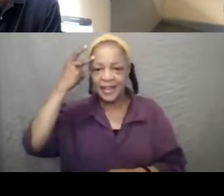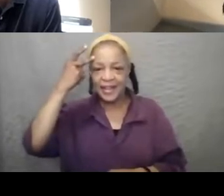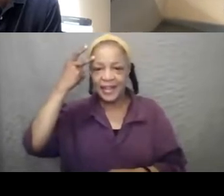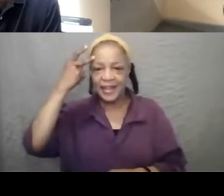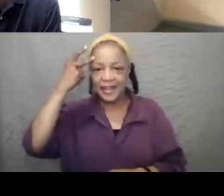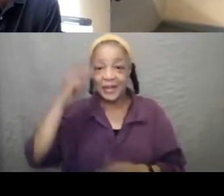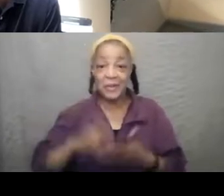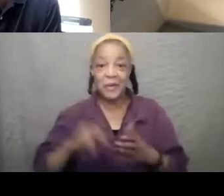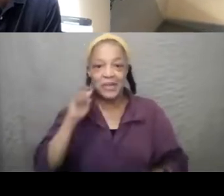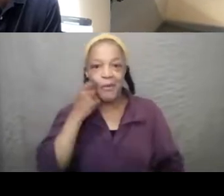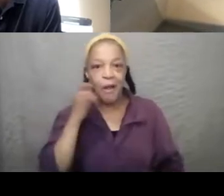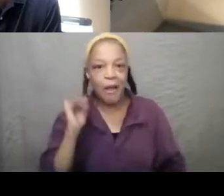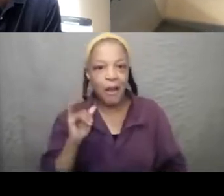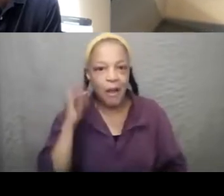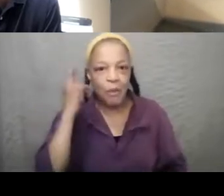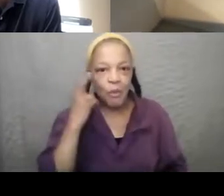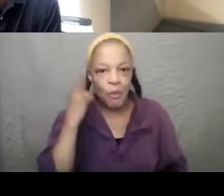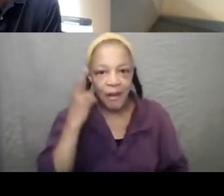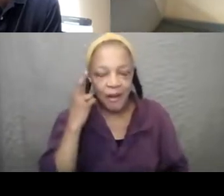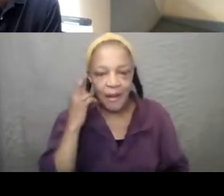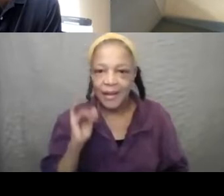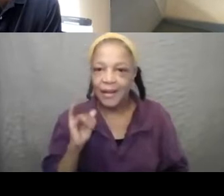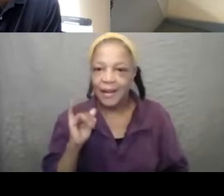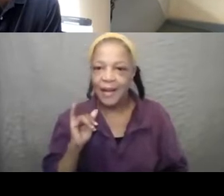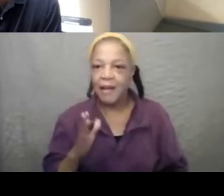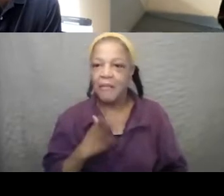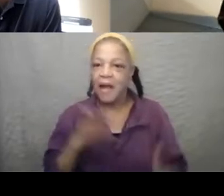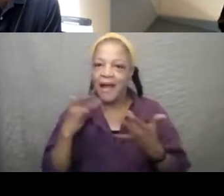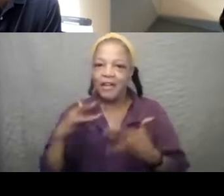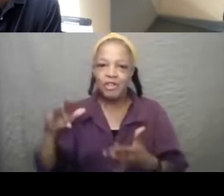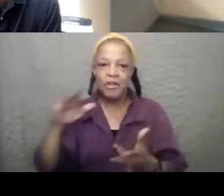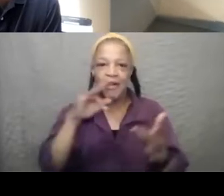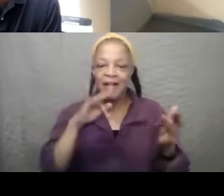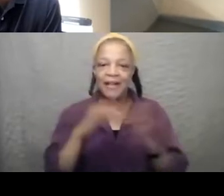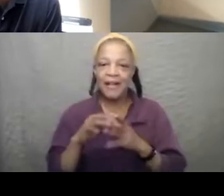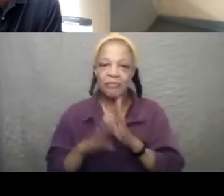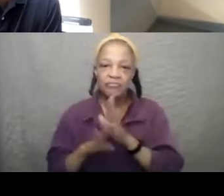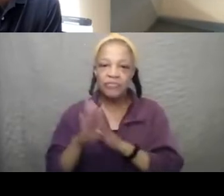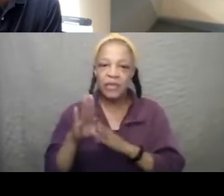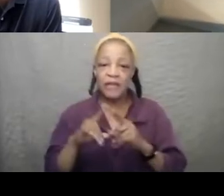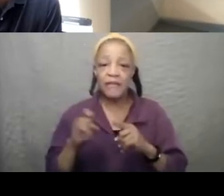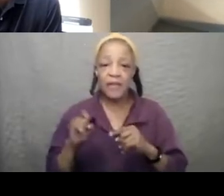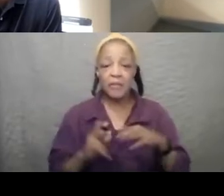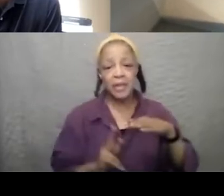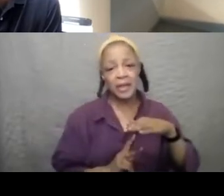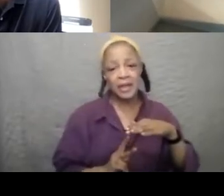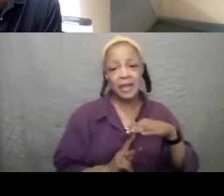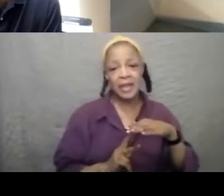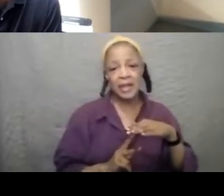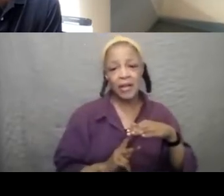yeah, that's my journey, like from